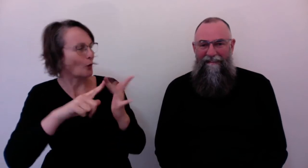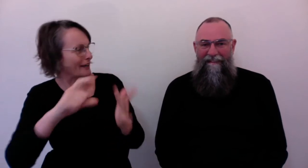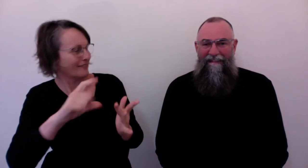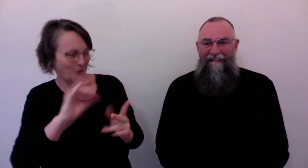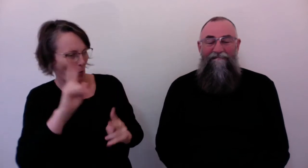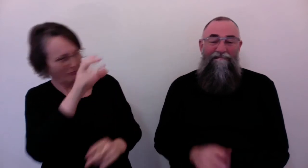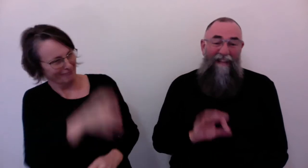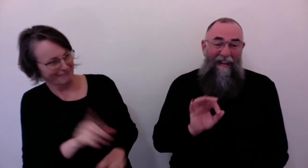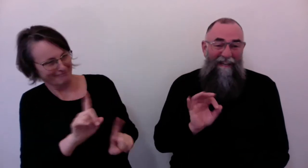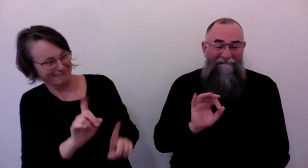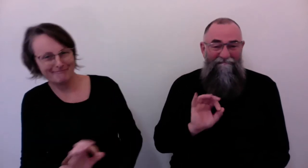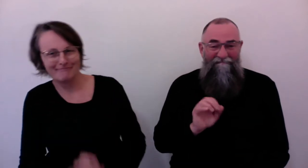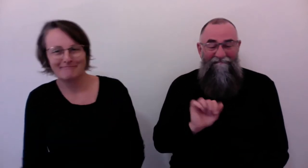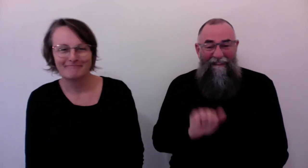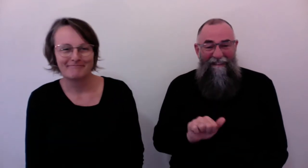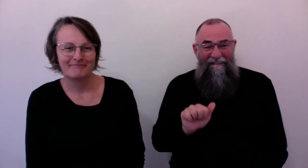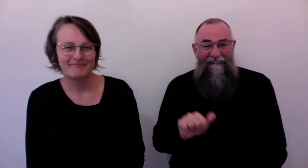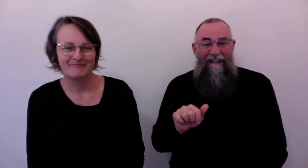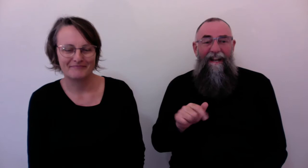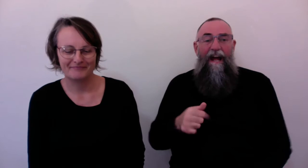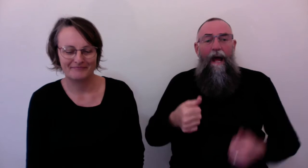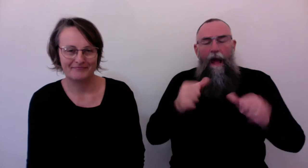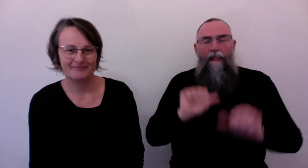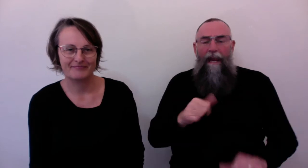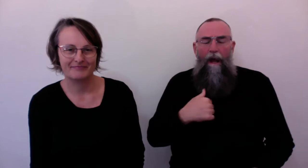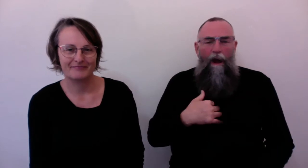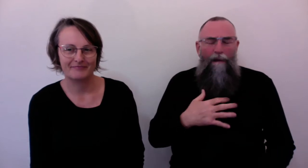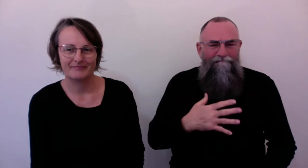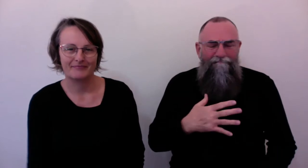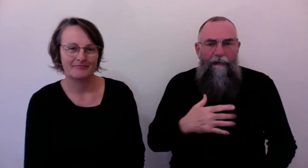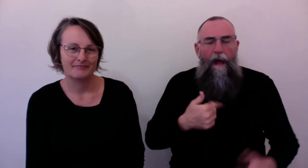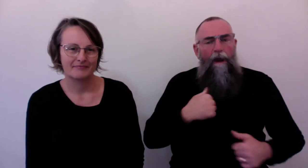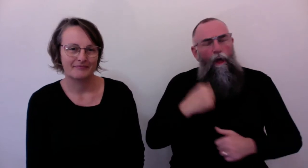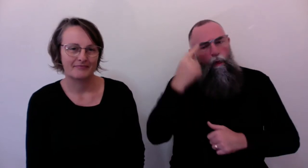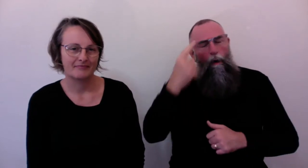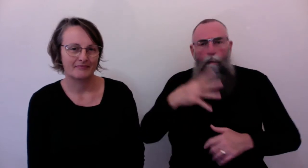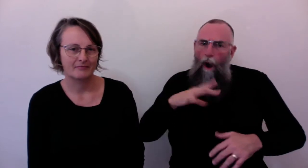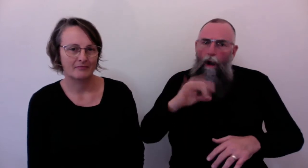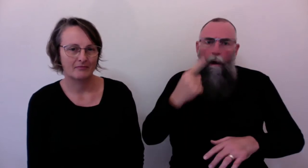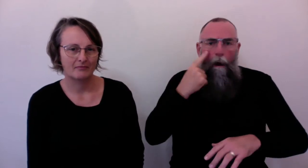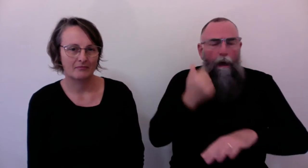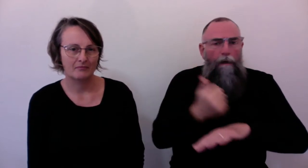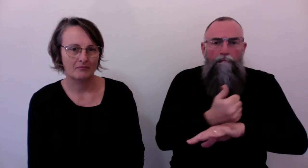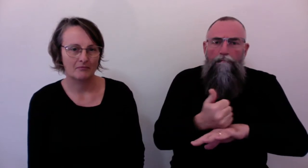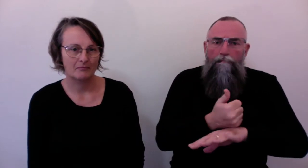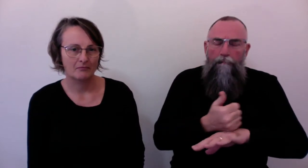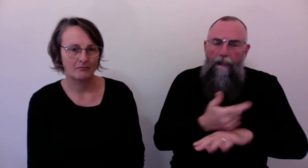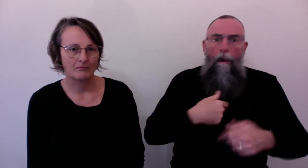try acting, and that's when I figured that, you know, acting can be a career. So that's when I went into it. It must have